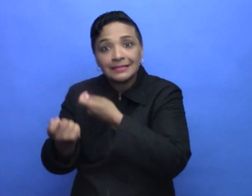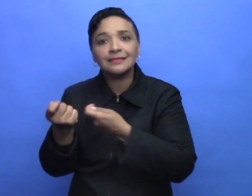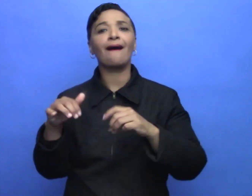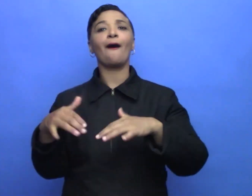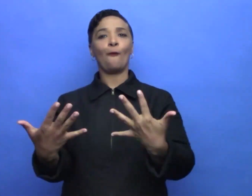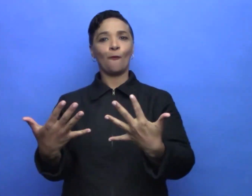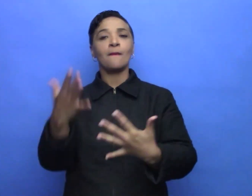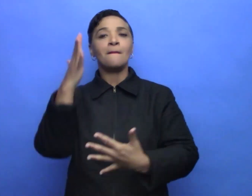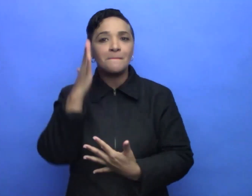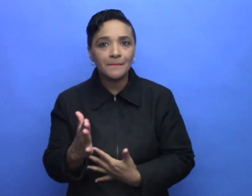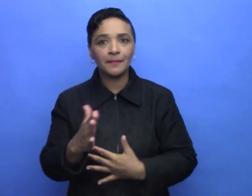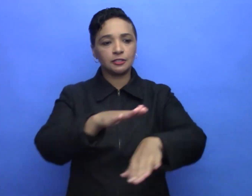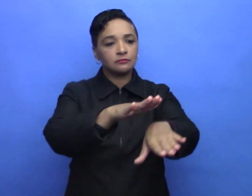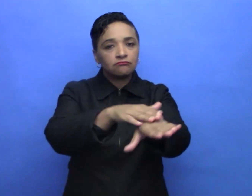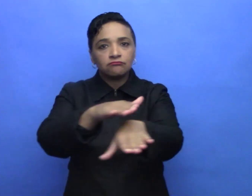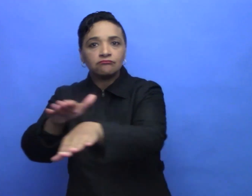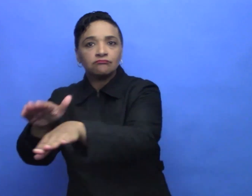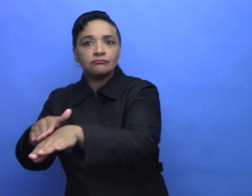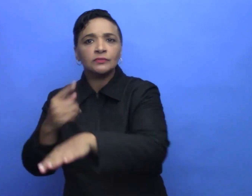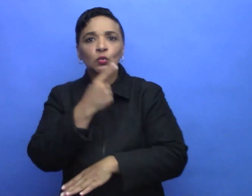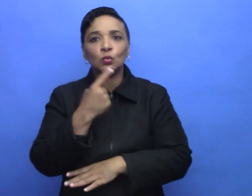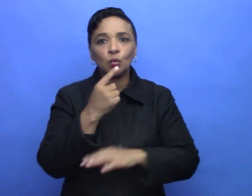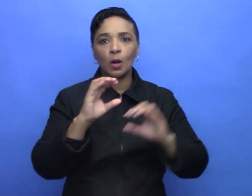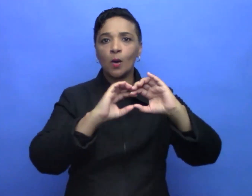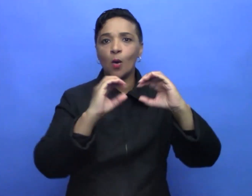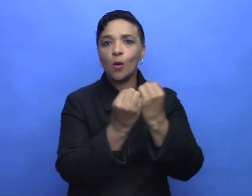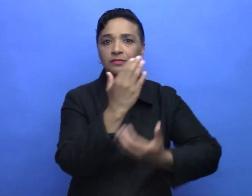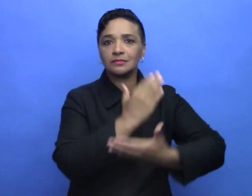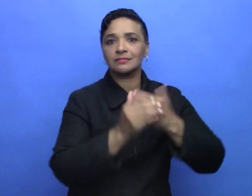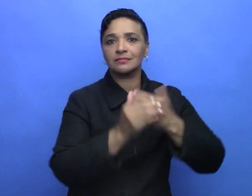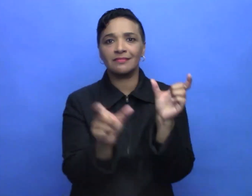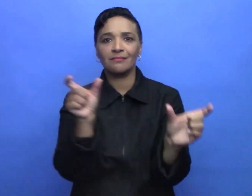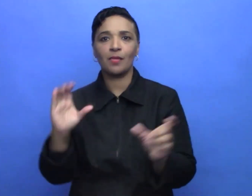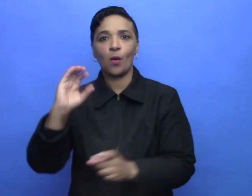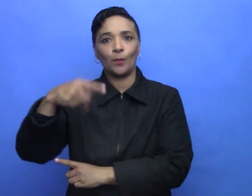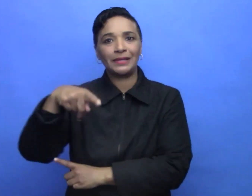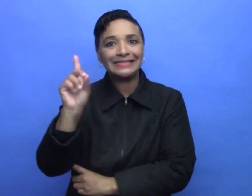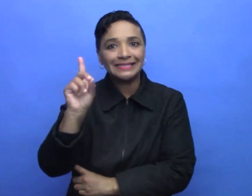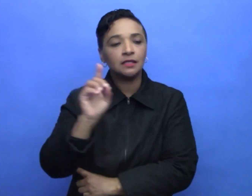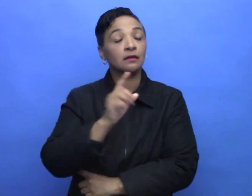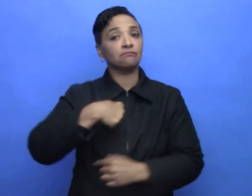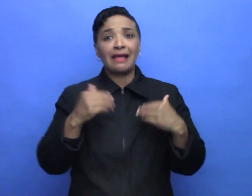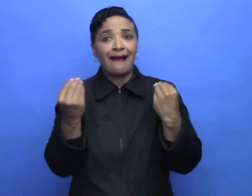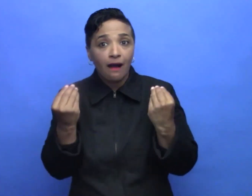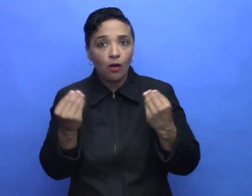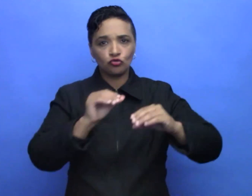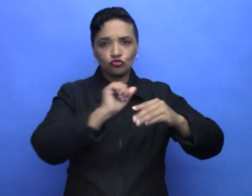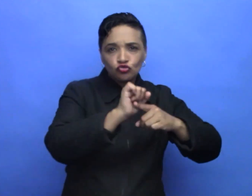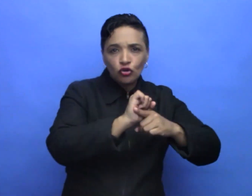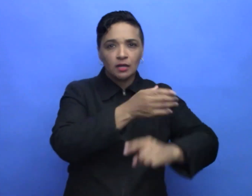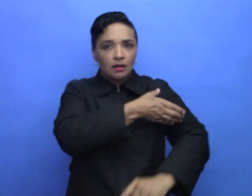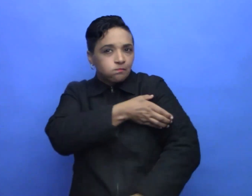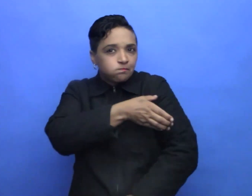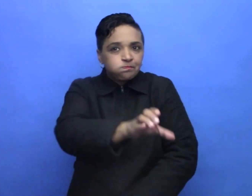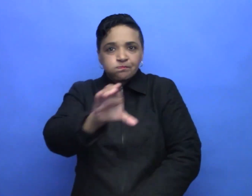with organizations of people with disabilities, we can do some training, capacity building measures